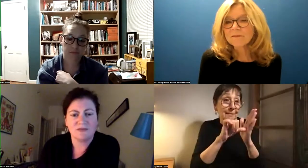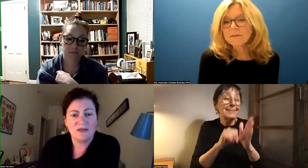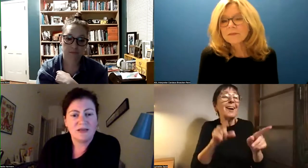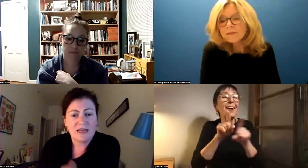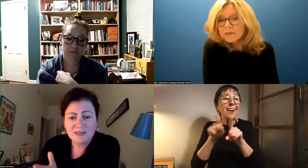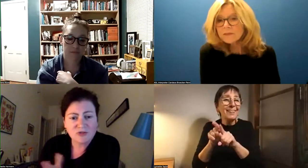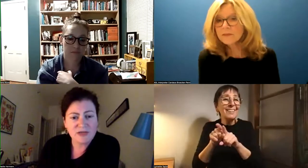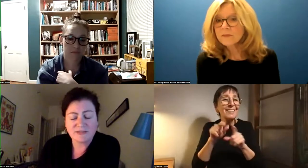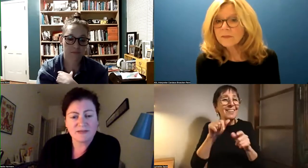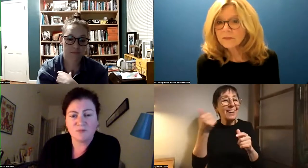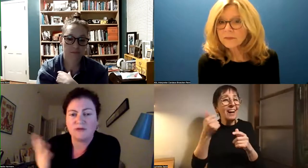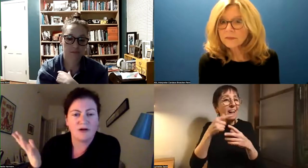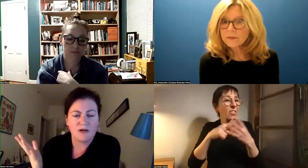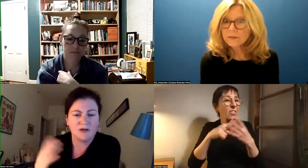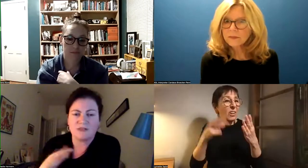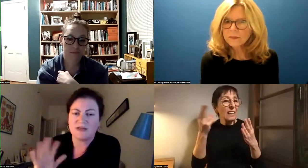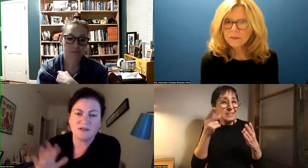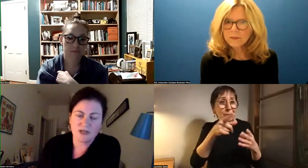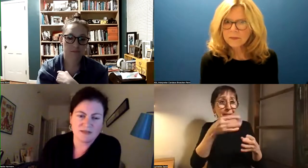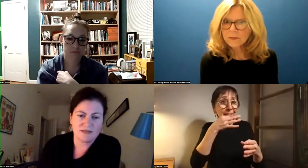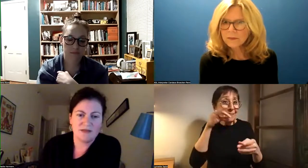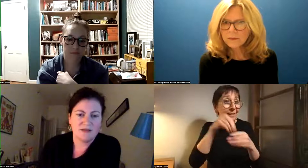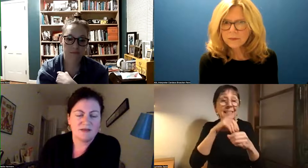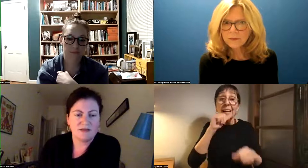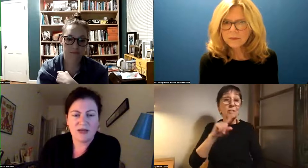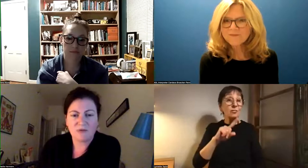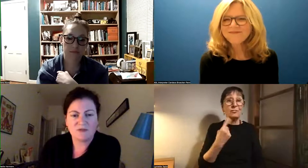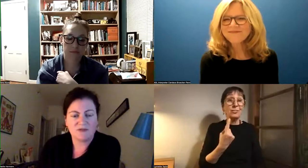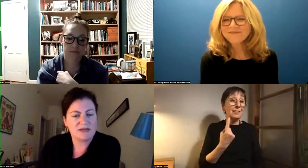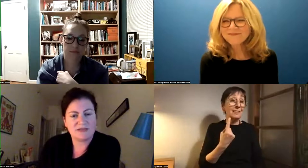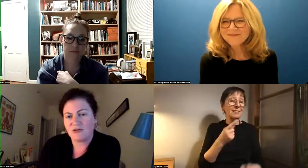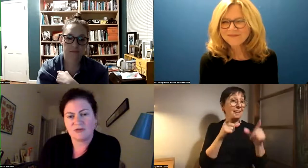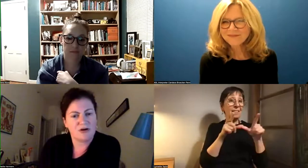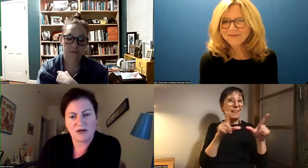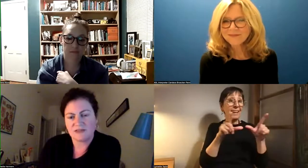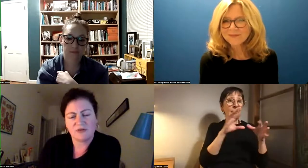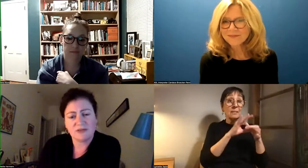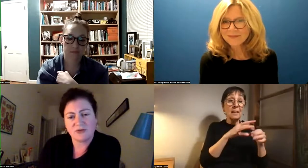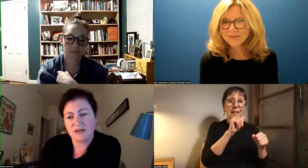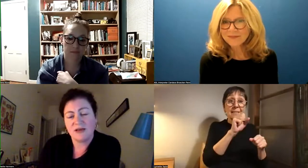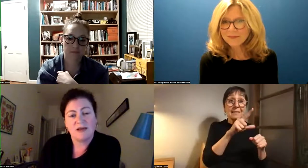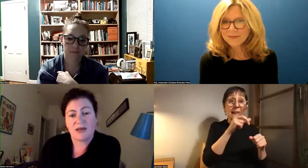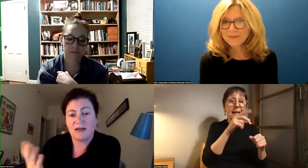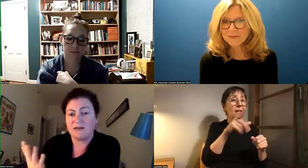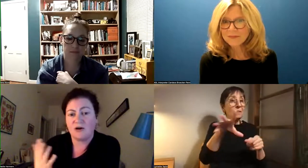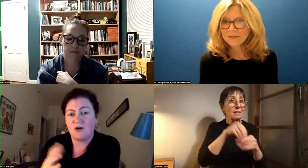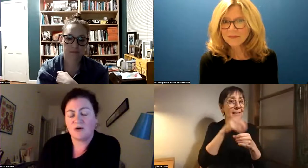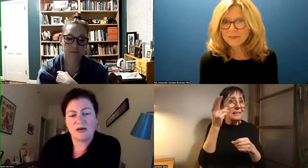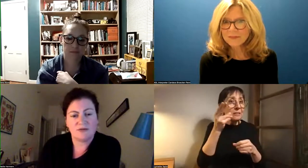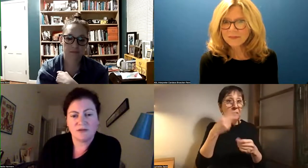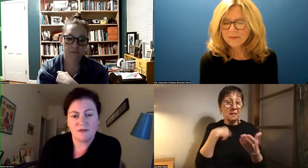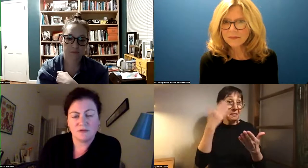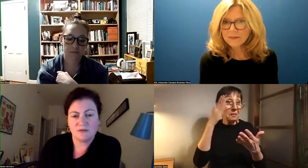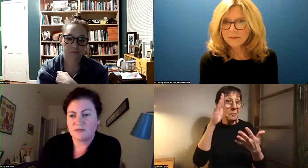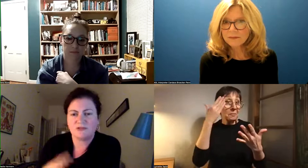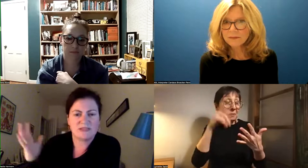of history. You put all, you know, it's not just the language of ASL. There's all kinds of history that I didn't know about,